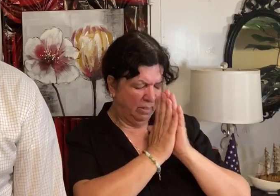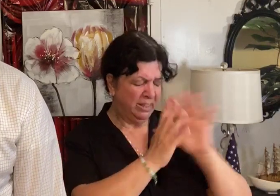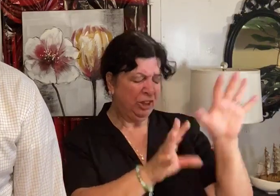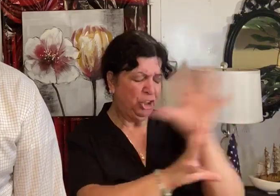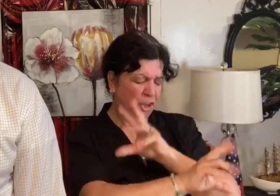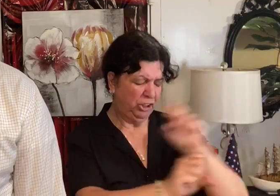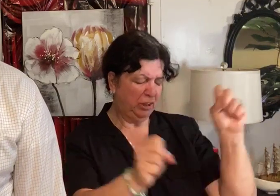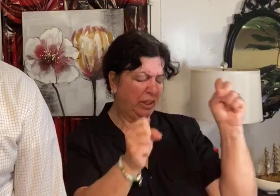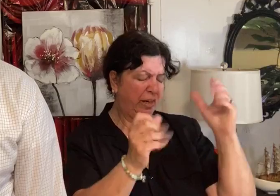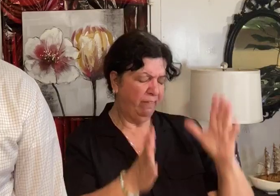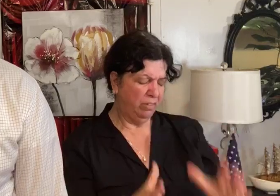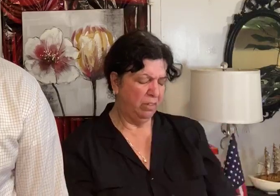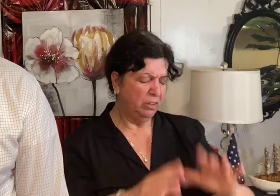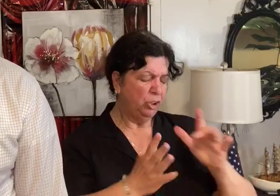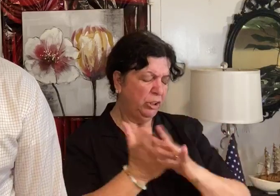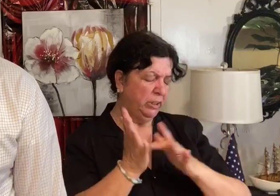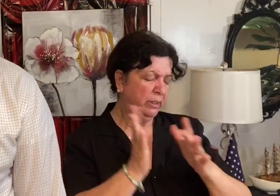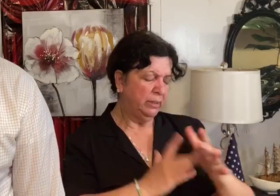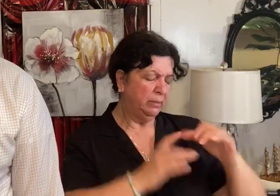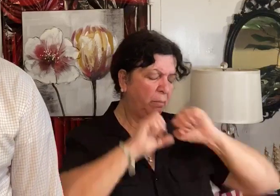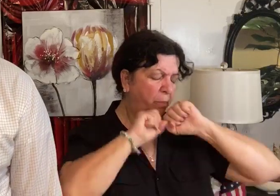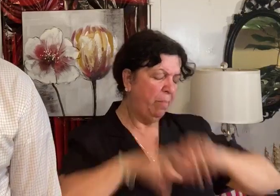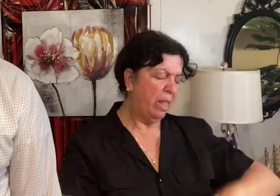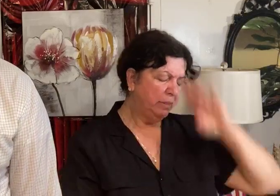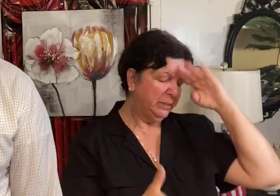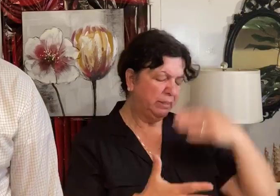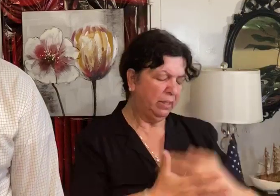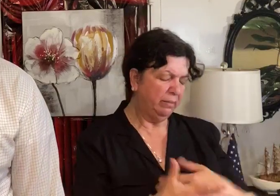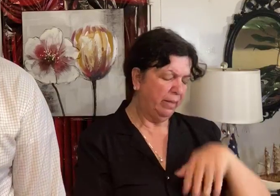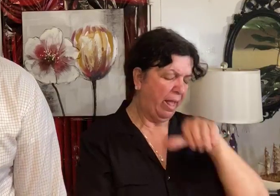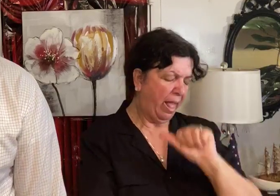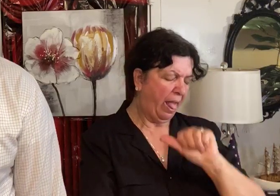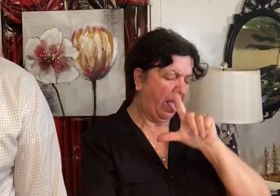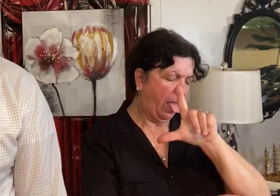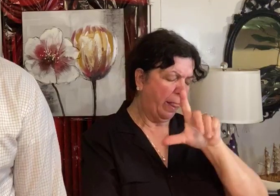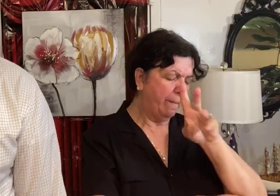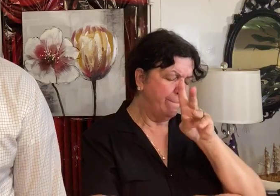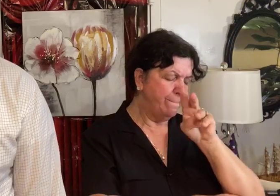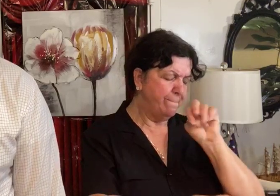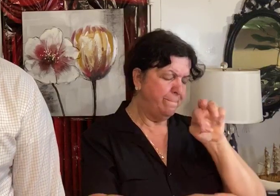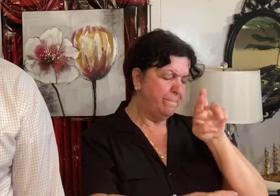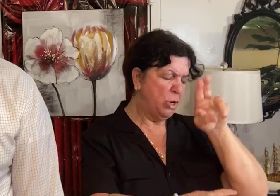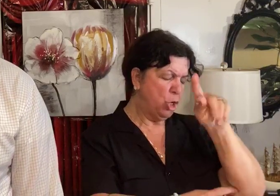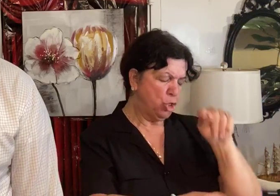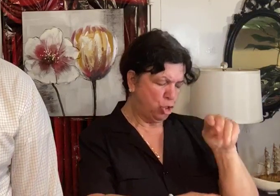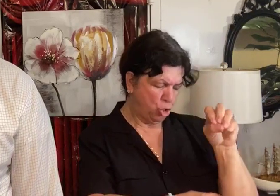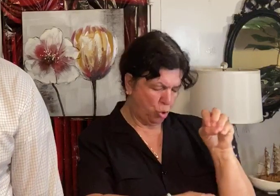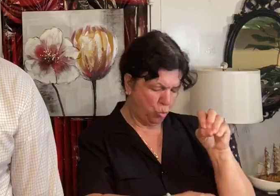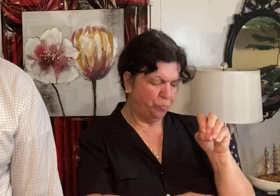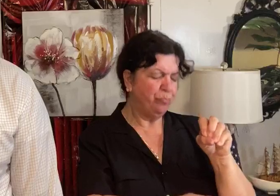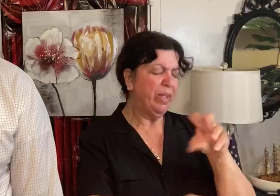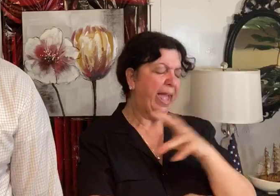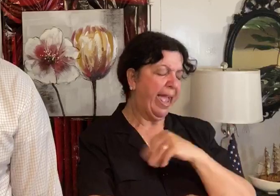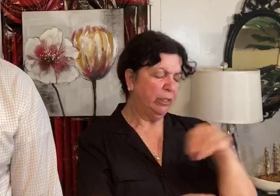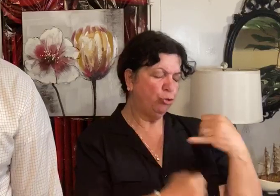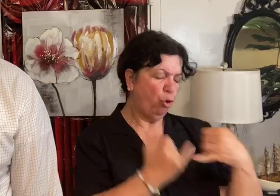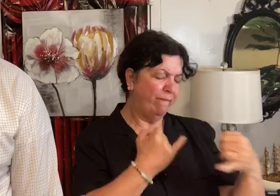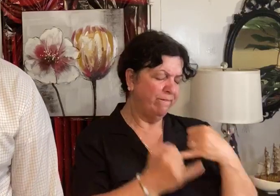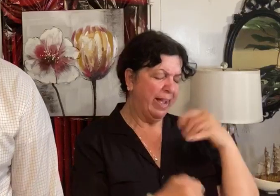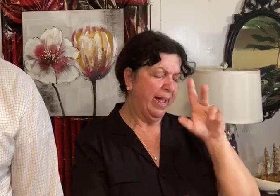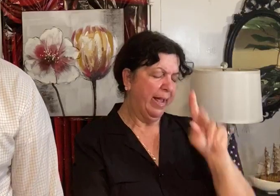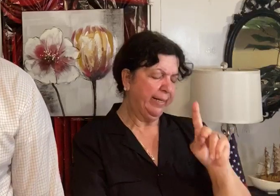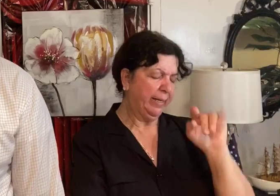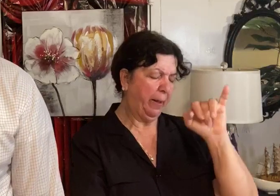Savior, Jesus, your blessed Son, would be Alberto and Kimberly's Savior too. We pray for them. We yearn for